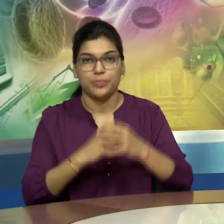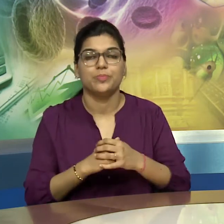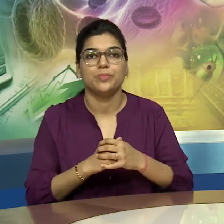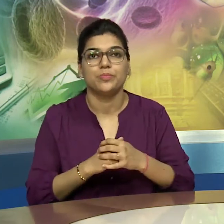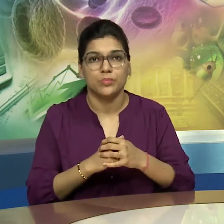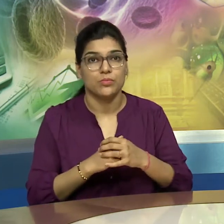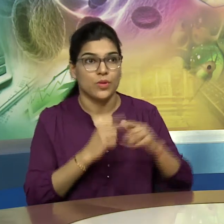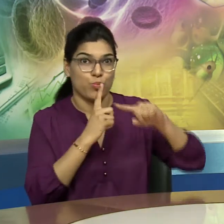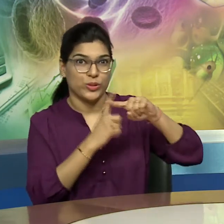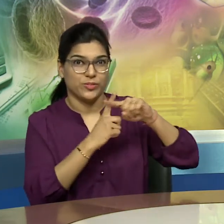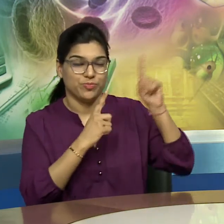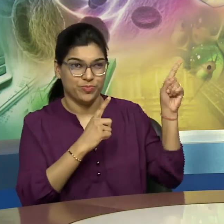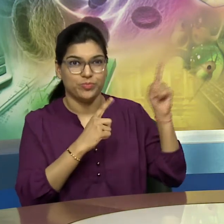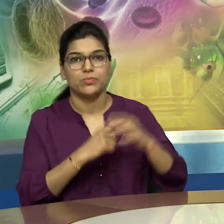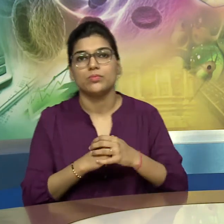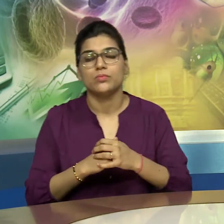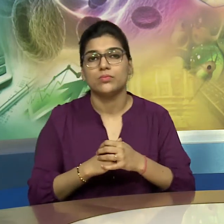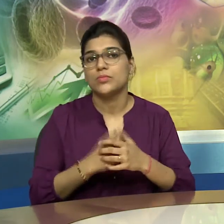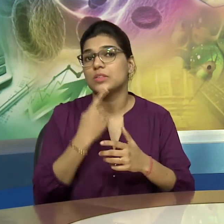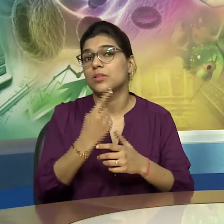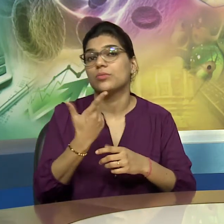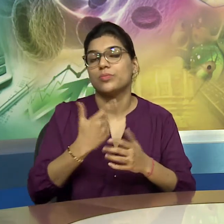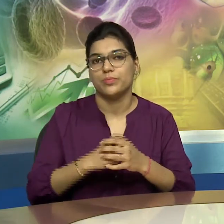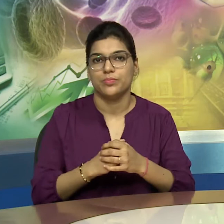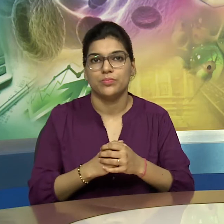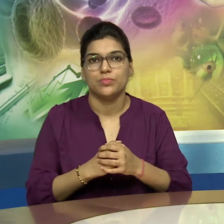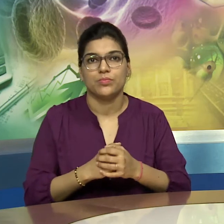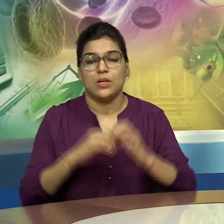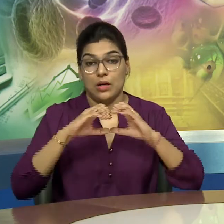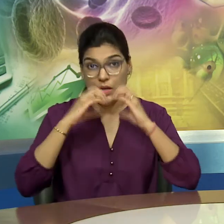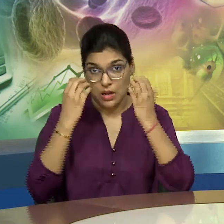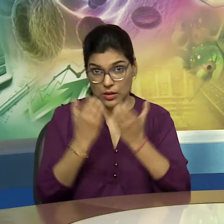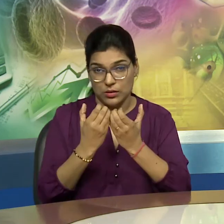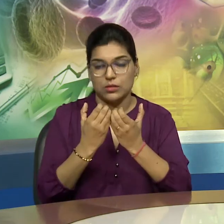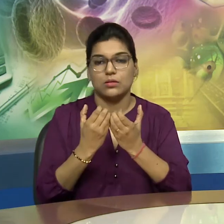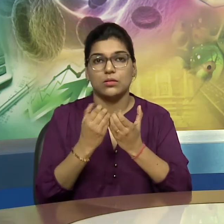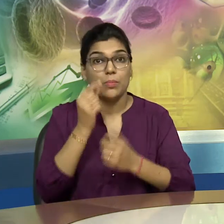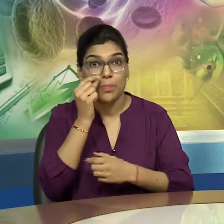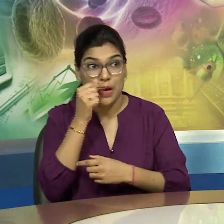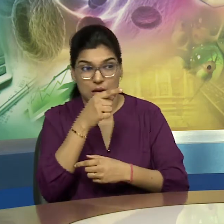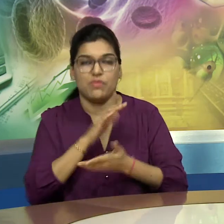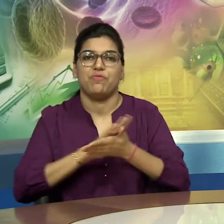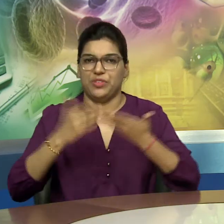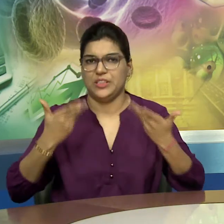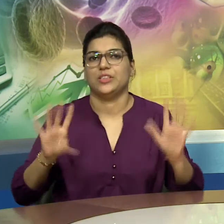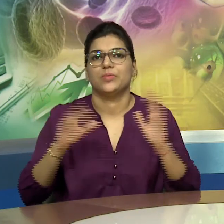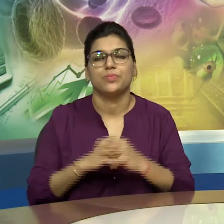Now, on the screen you can see again there are three columns. The positive, it is in green color.